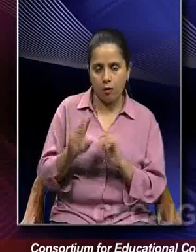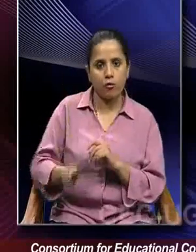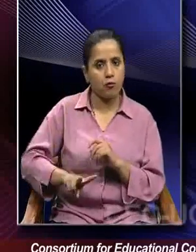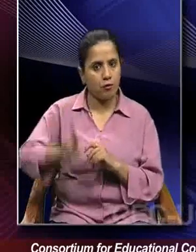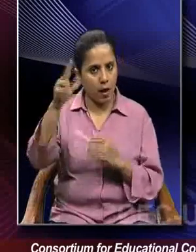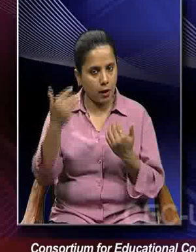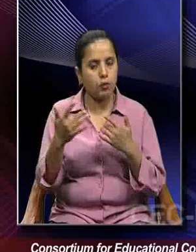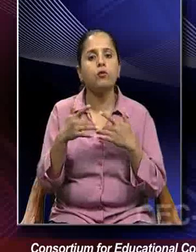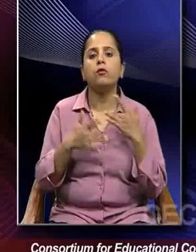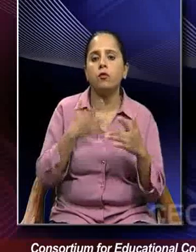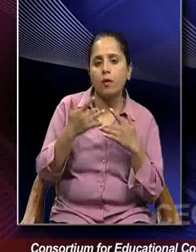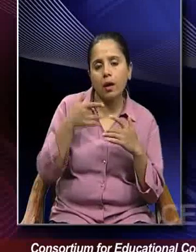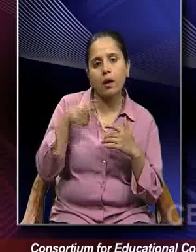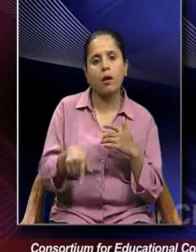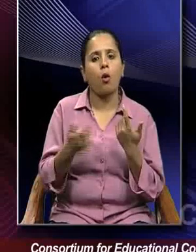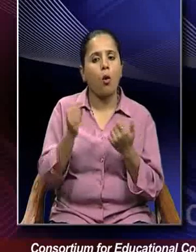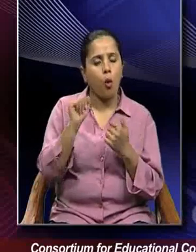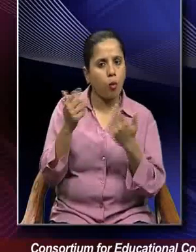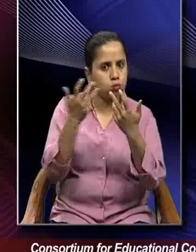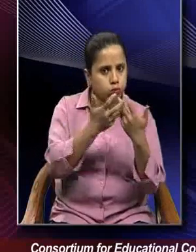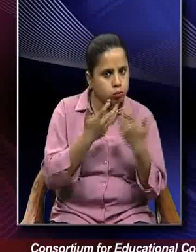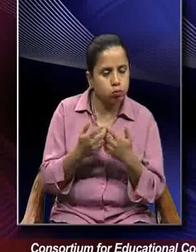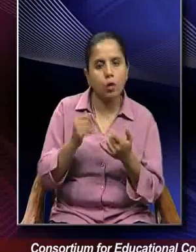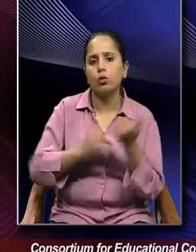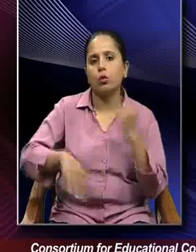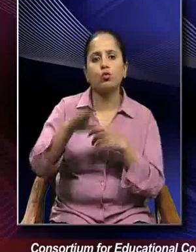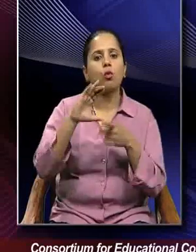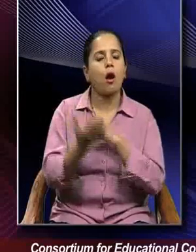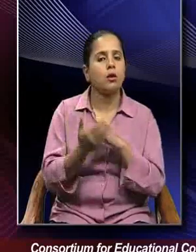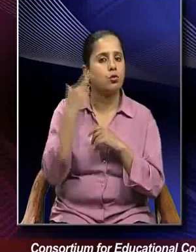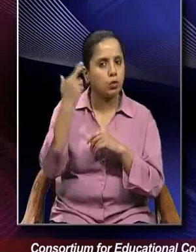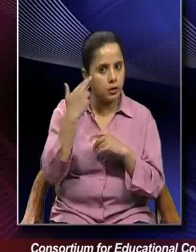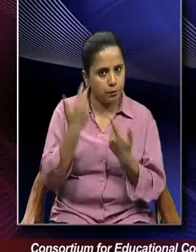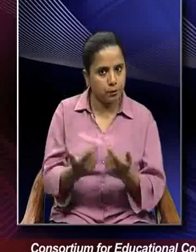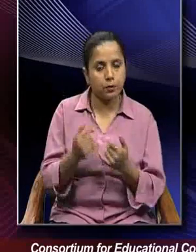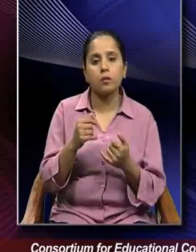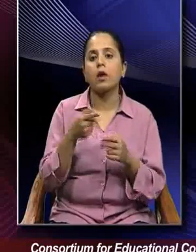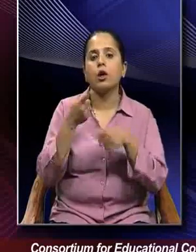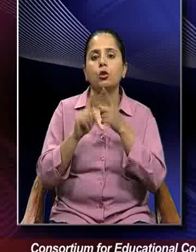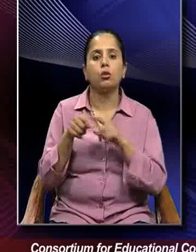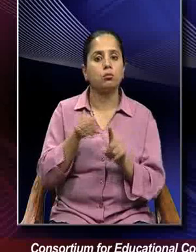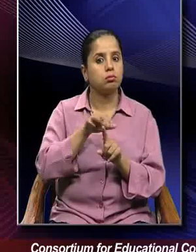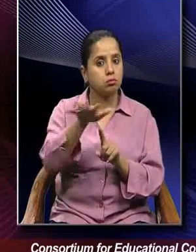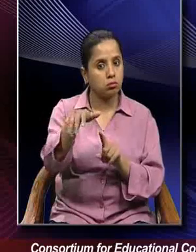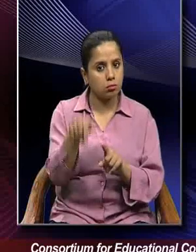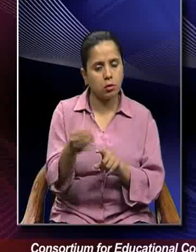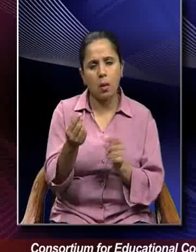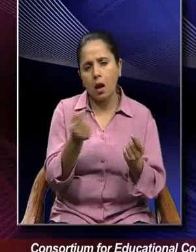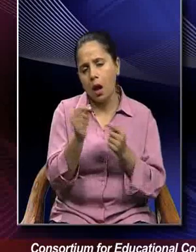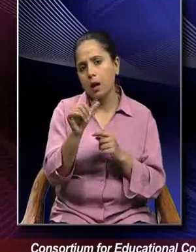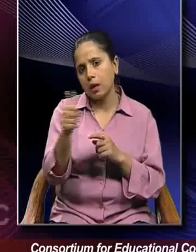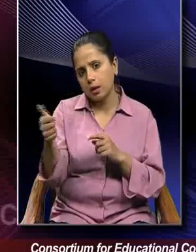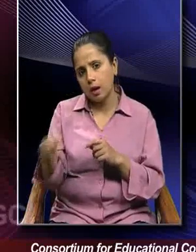values, feelings, subjectivities, socio-cultural factors, historical influences, and other similar